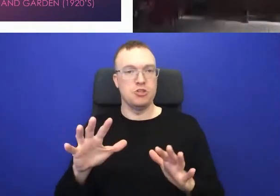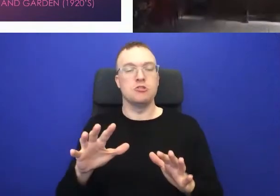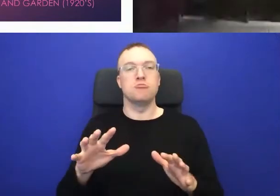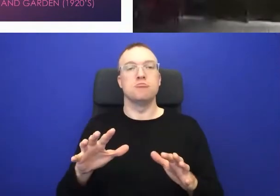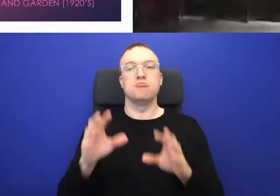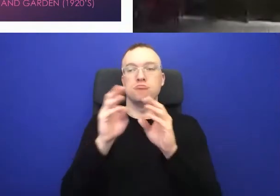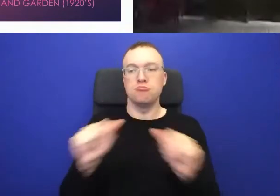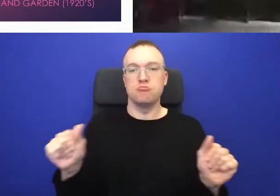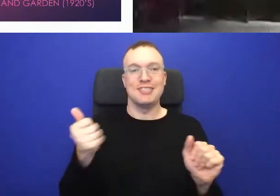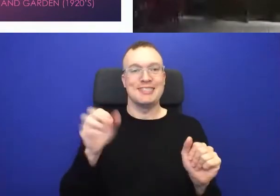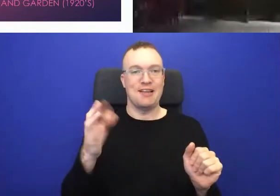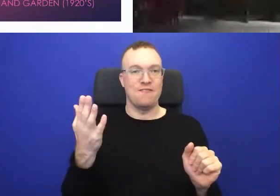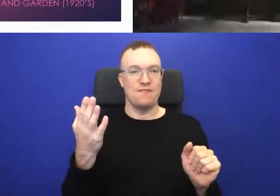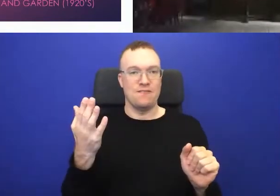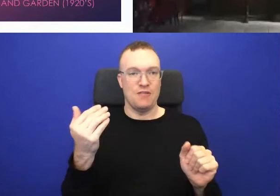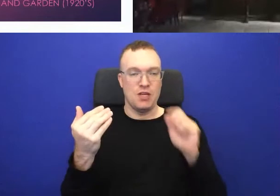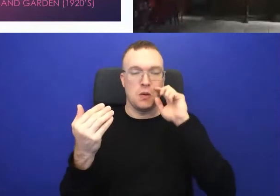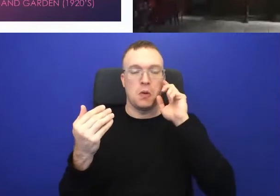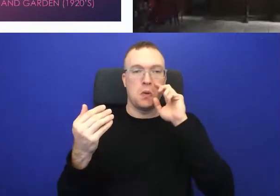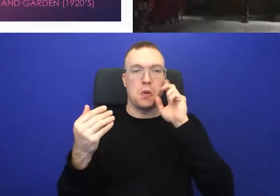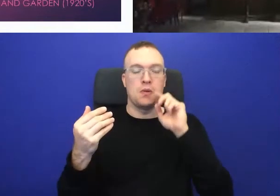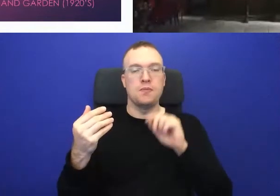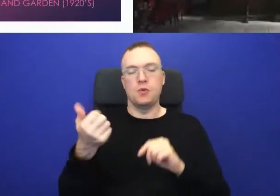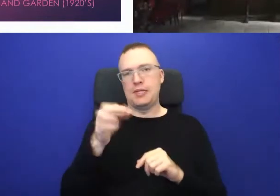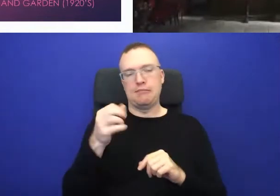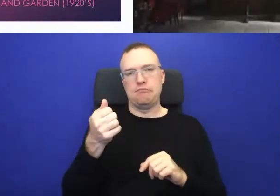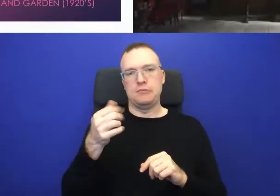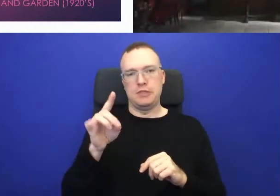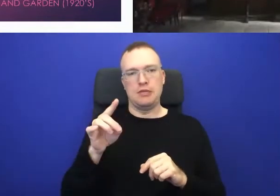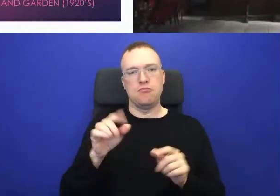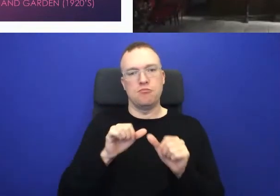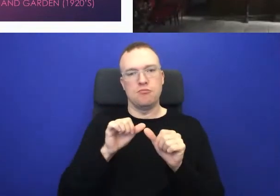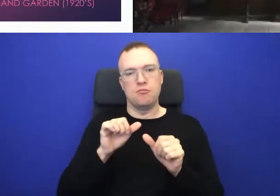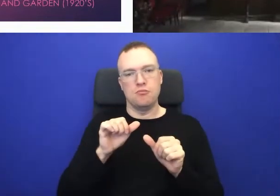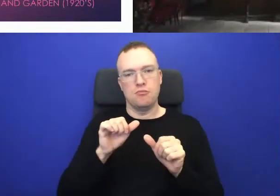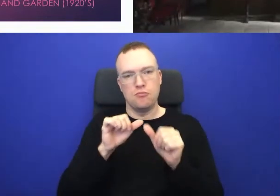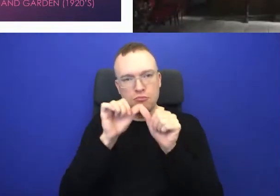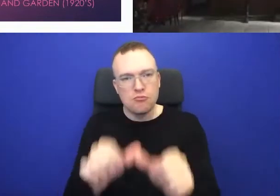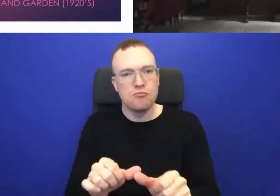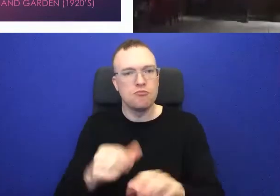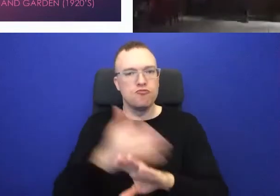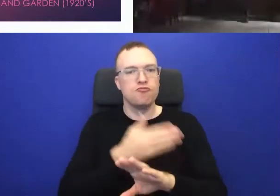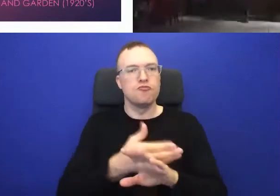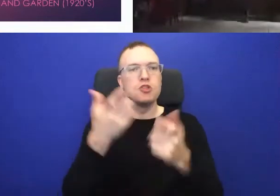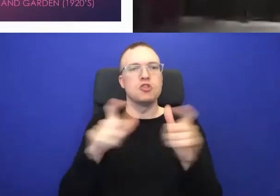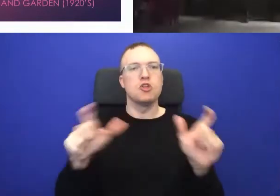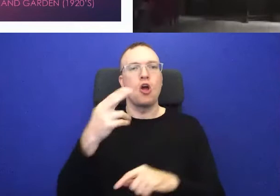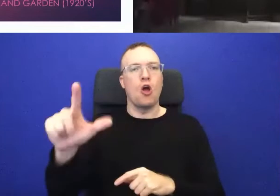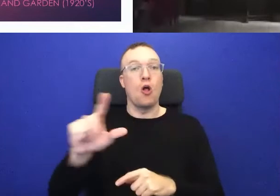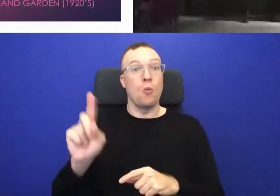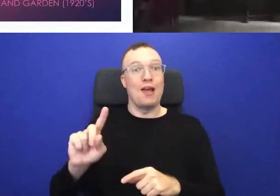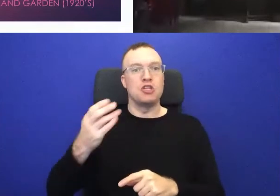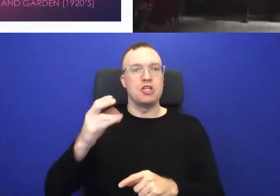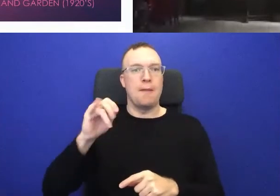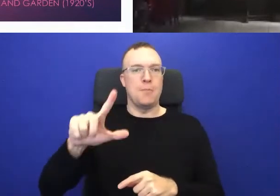1918, Lowther continues his rebuilding project and begins rebuilding the Great Hall and the chapel, and